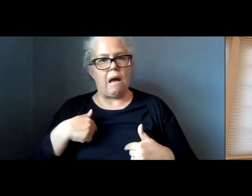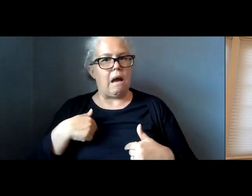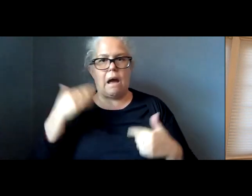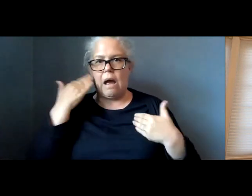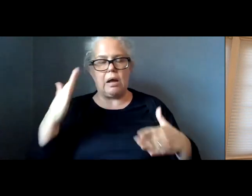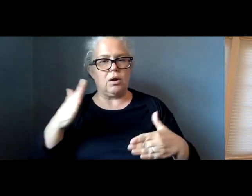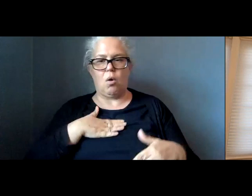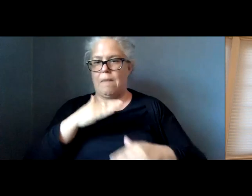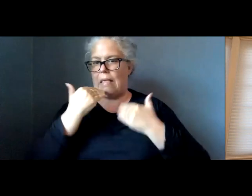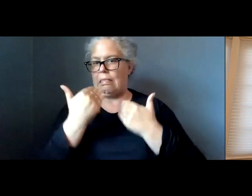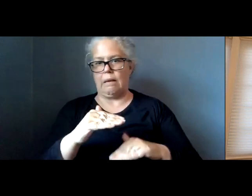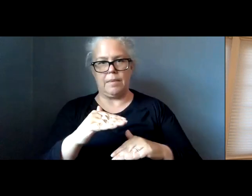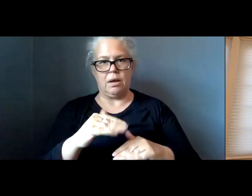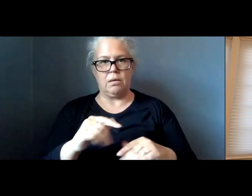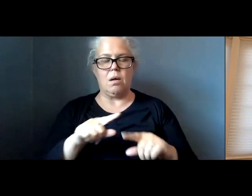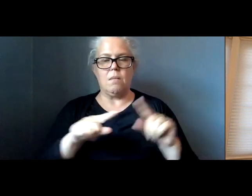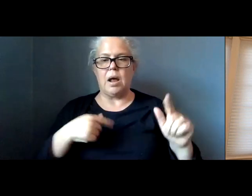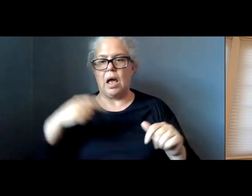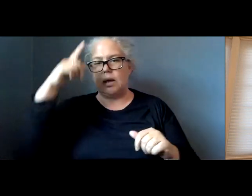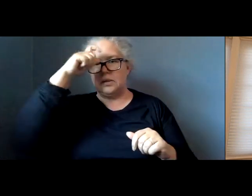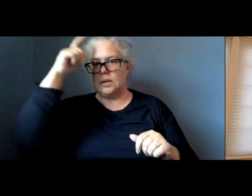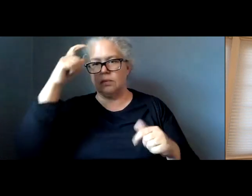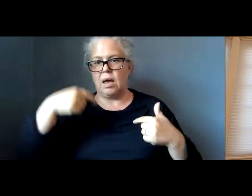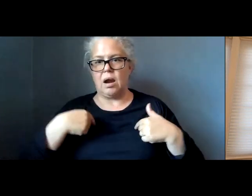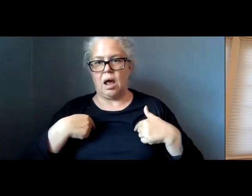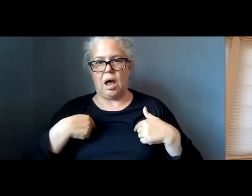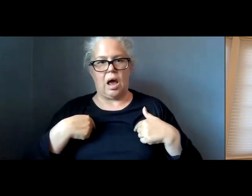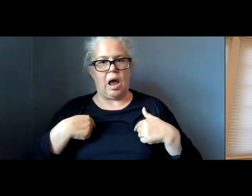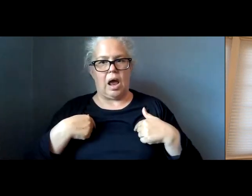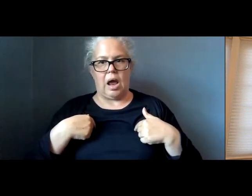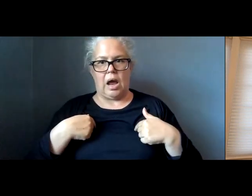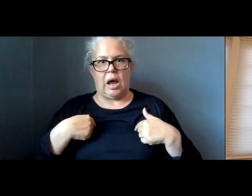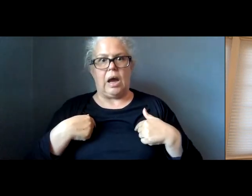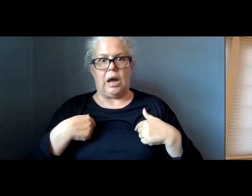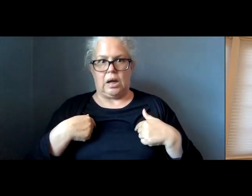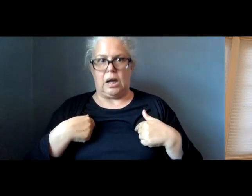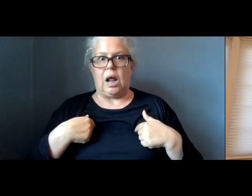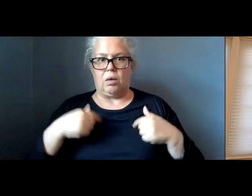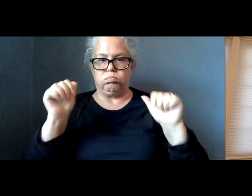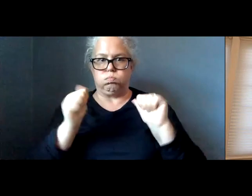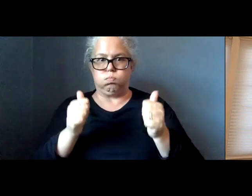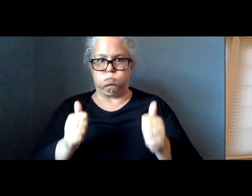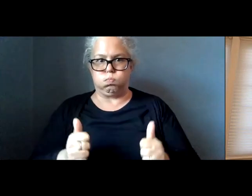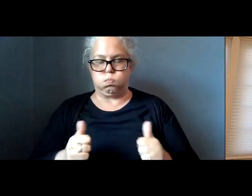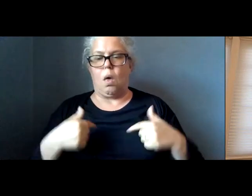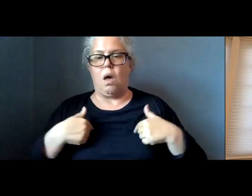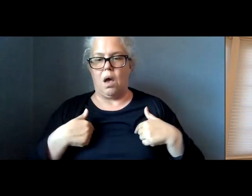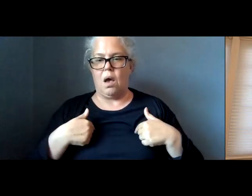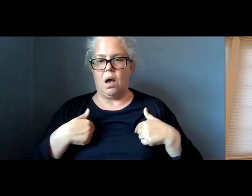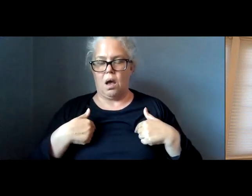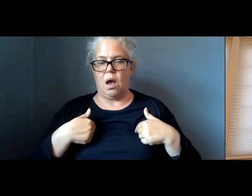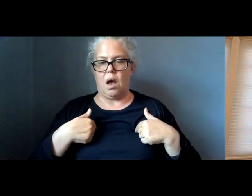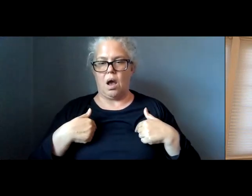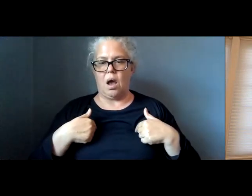limit would be, but I suspected that I was nearing that unwanted discovery rapidly. Discomfort and exasperation caused